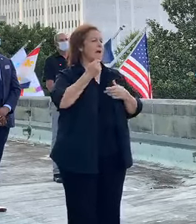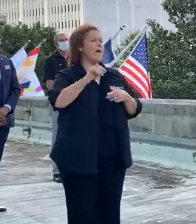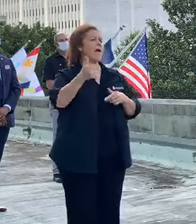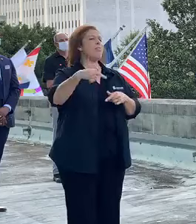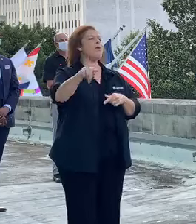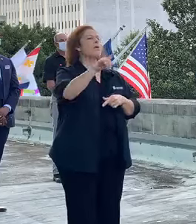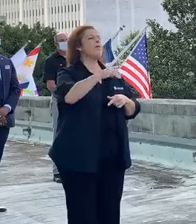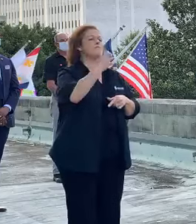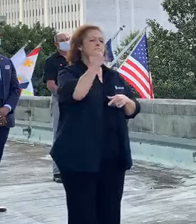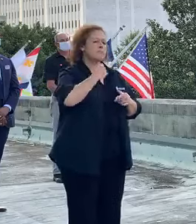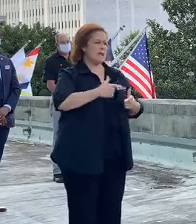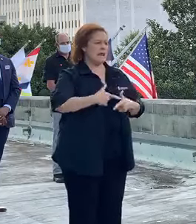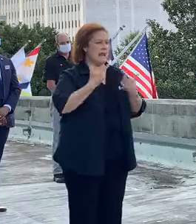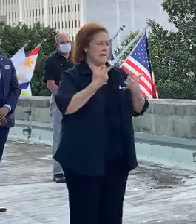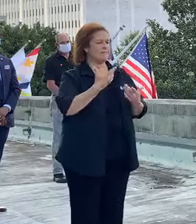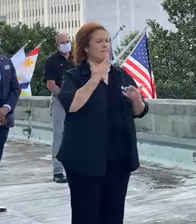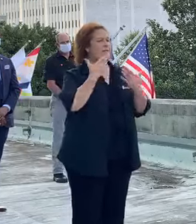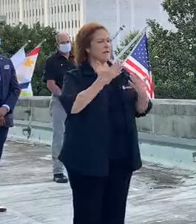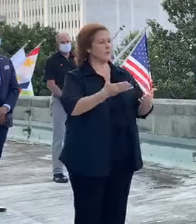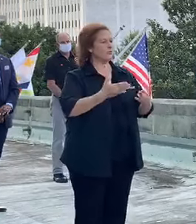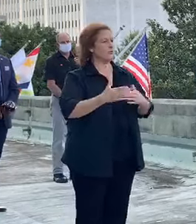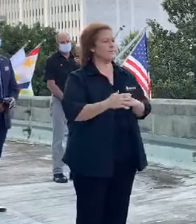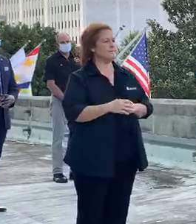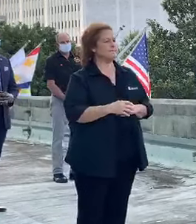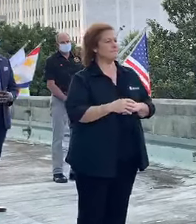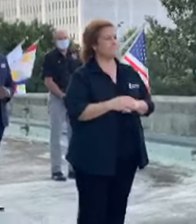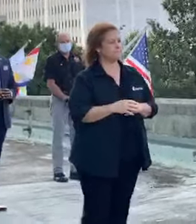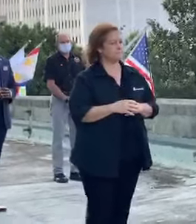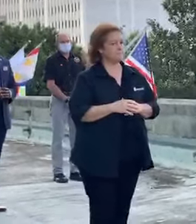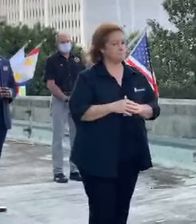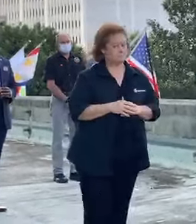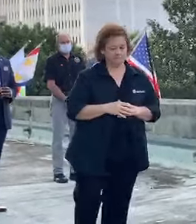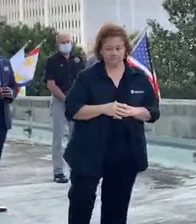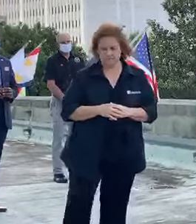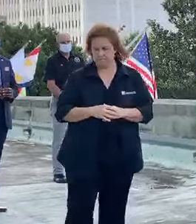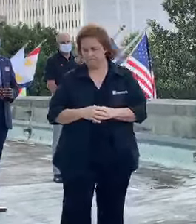people. So thank you again. Thank you, Council.